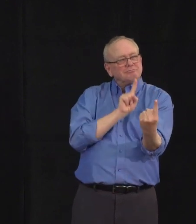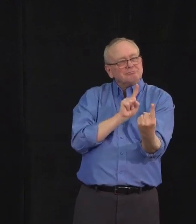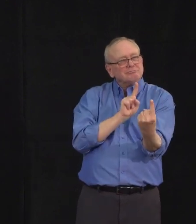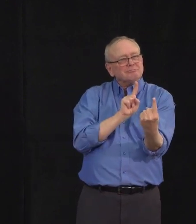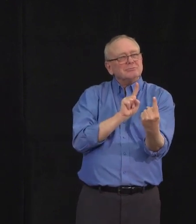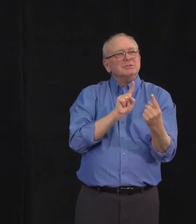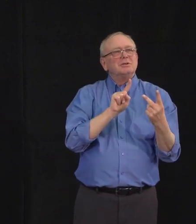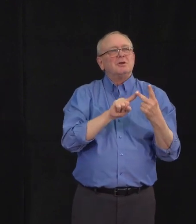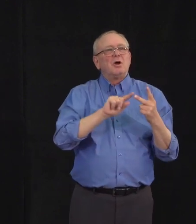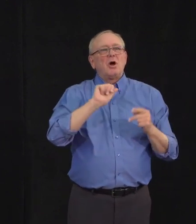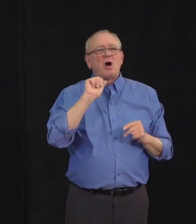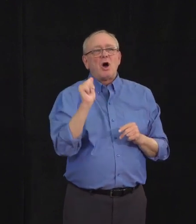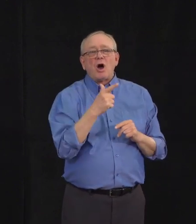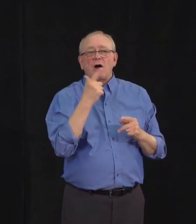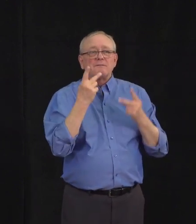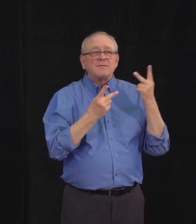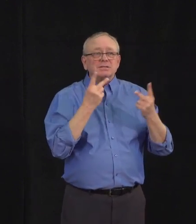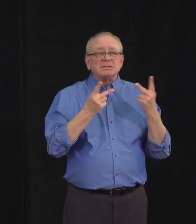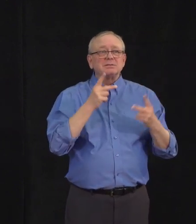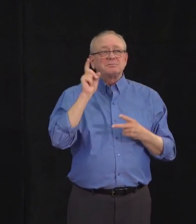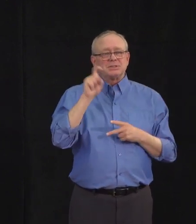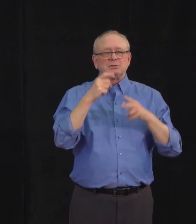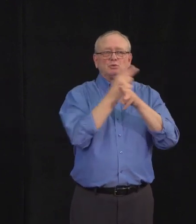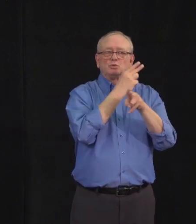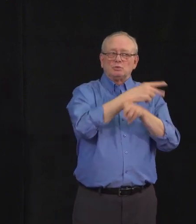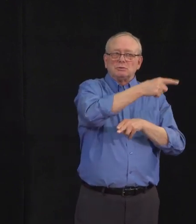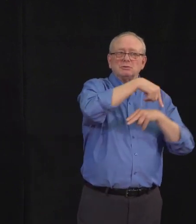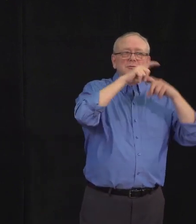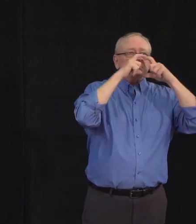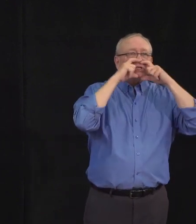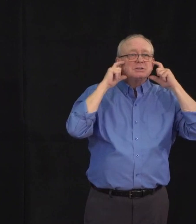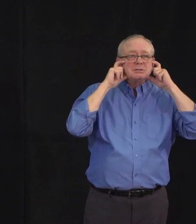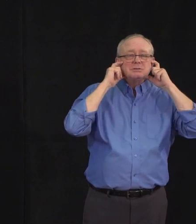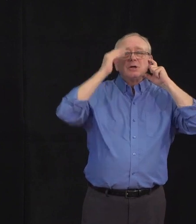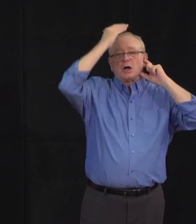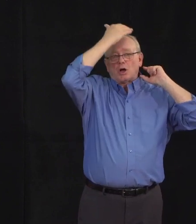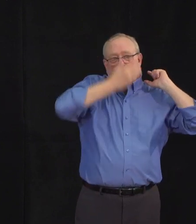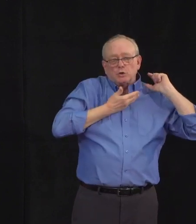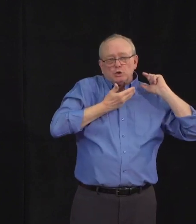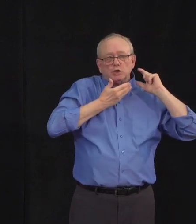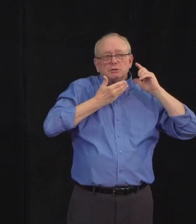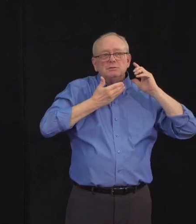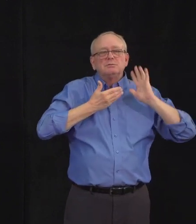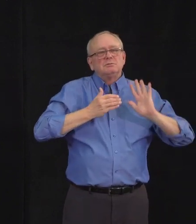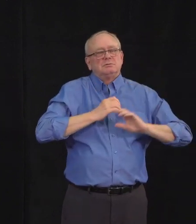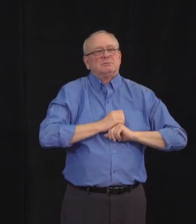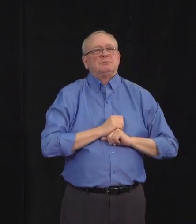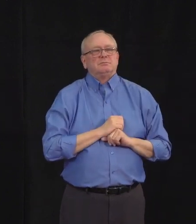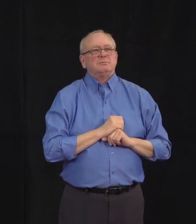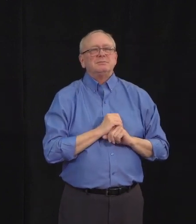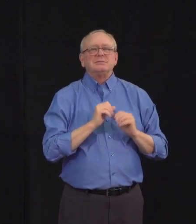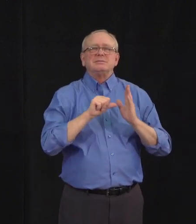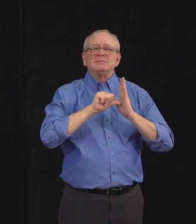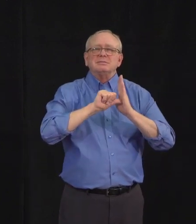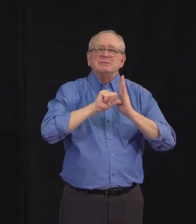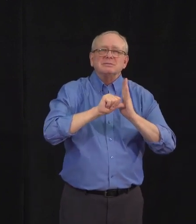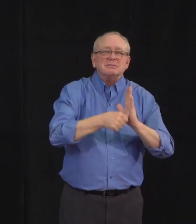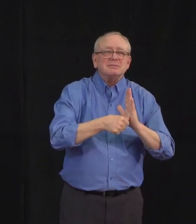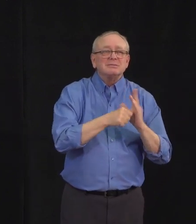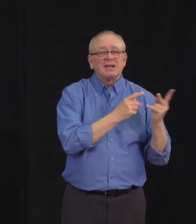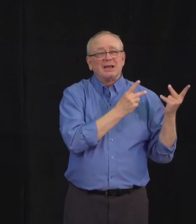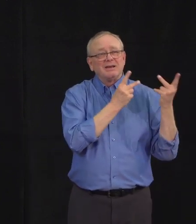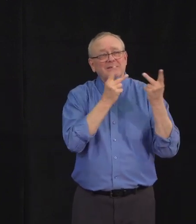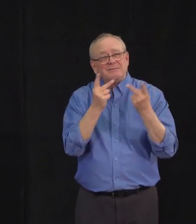all visitors to wear a mask or face covering. I want to emphasize that restricting visitors into these